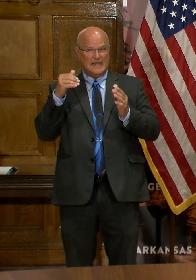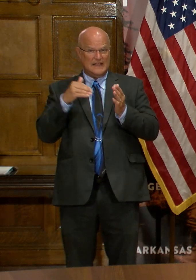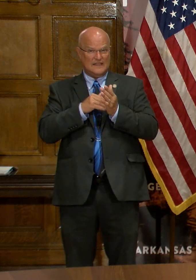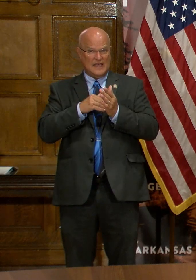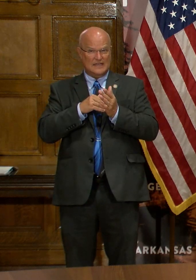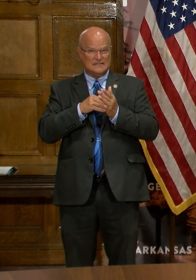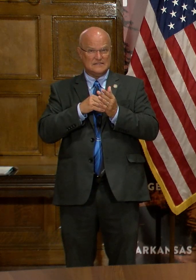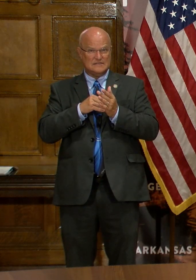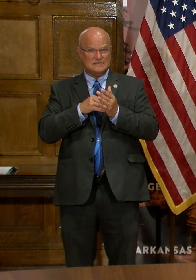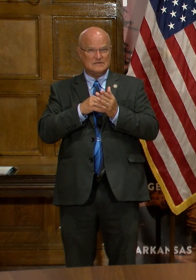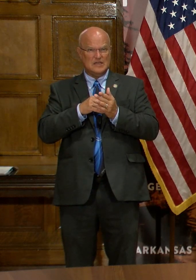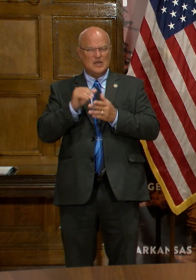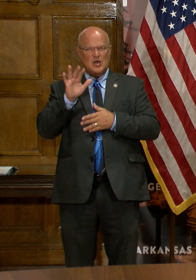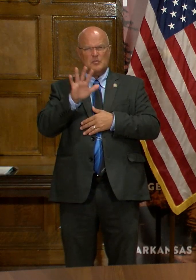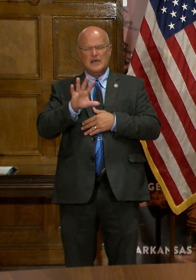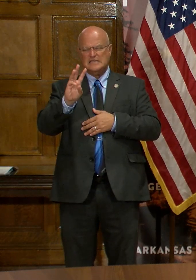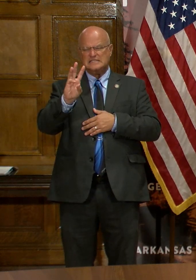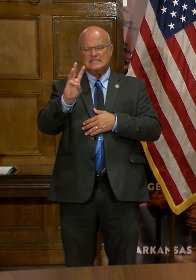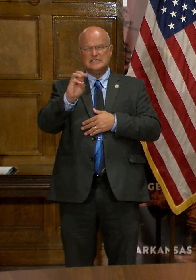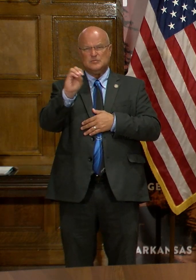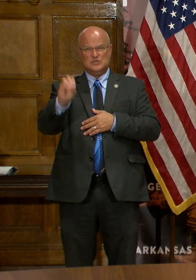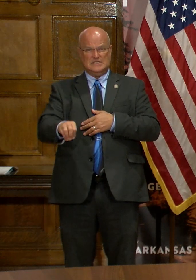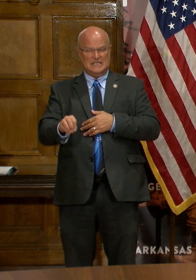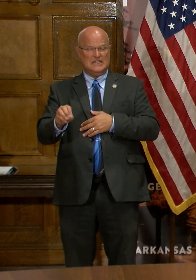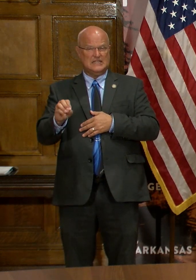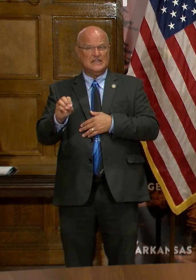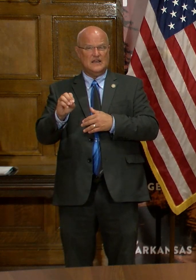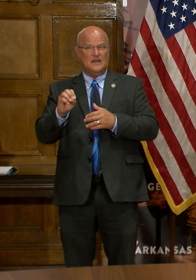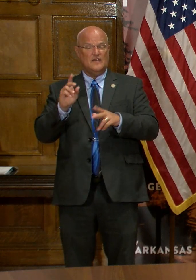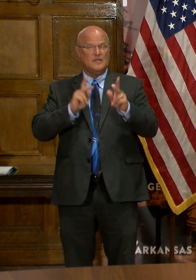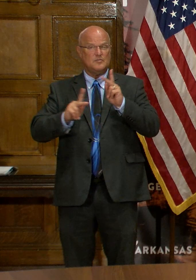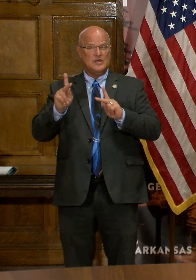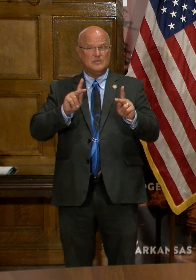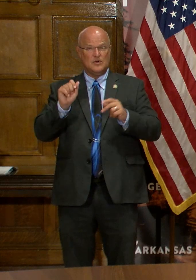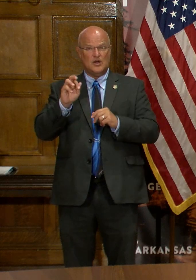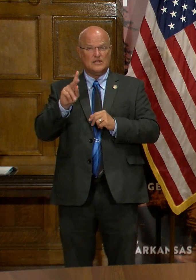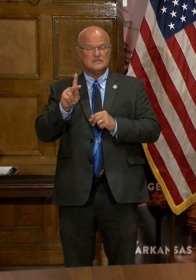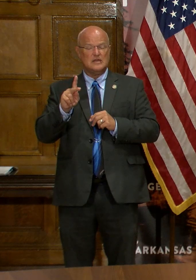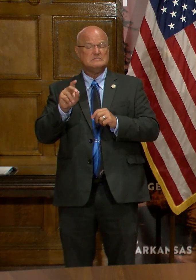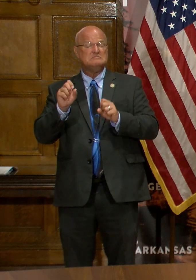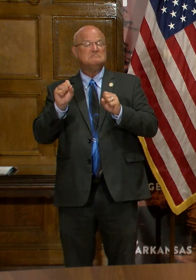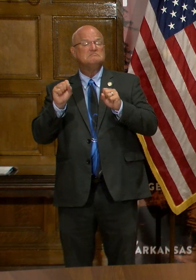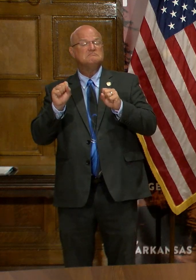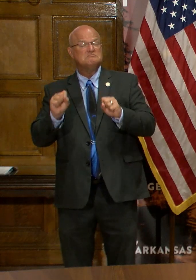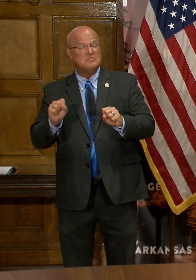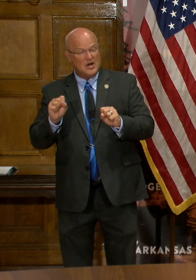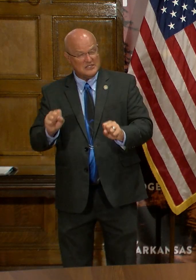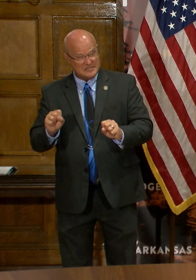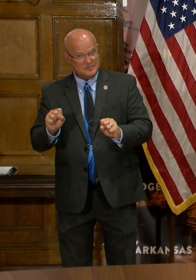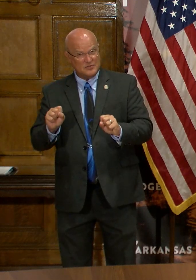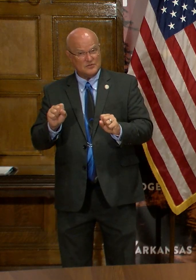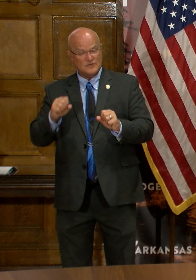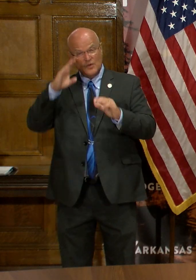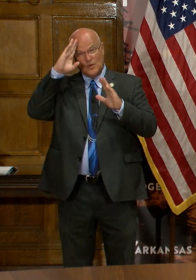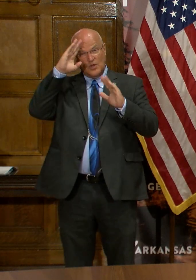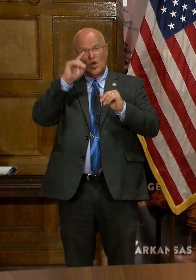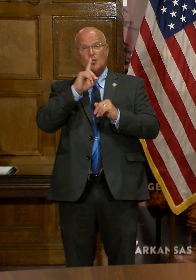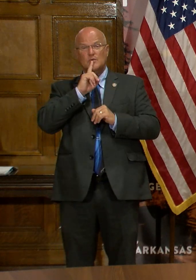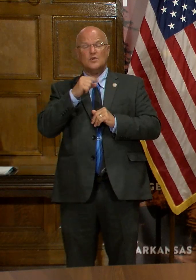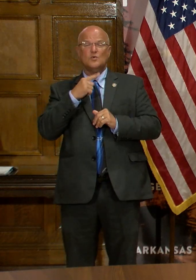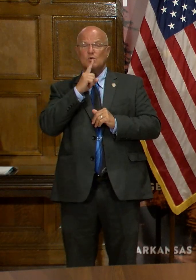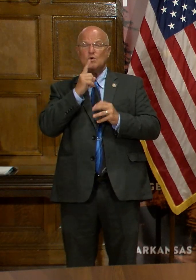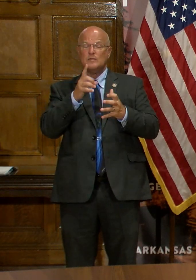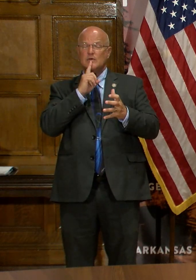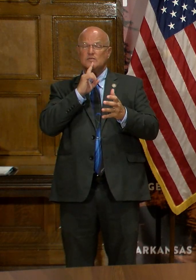190,000, which would be about 6% of the population, so it's possible we might get there. We hope that we do. We really